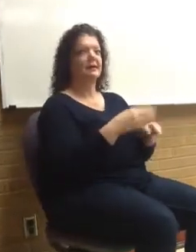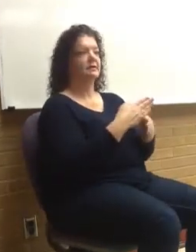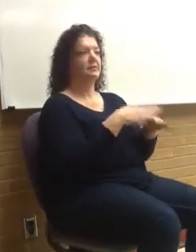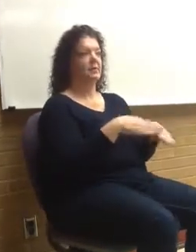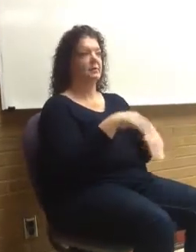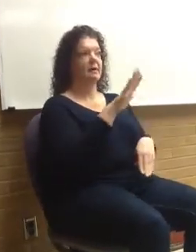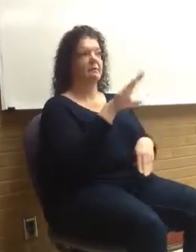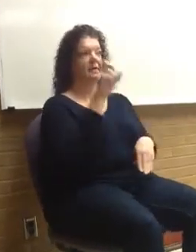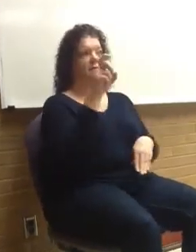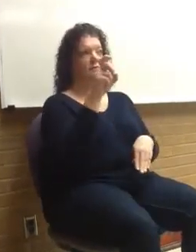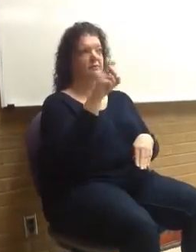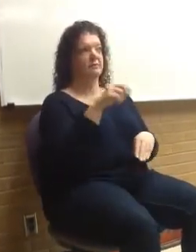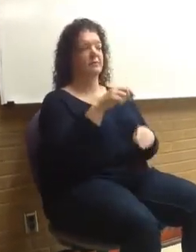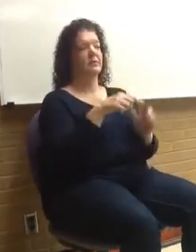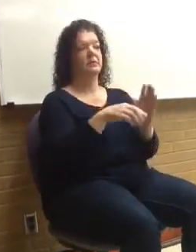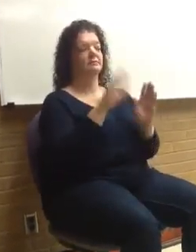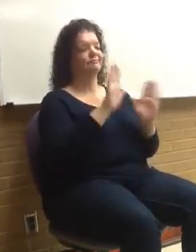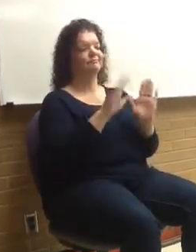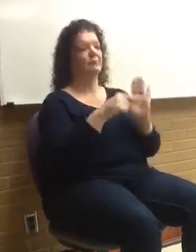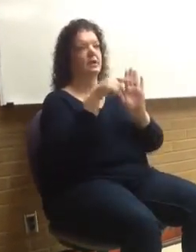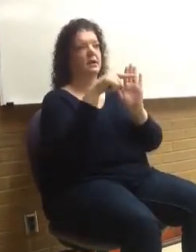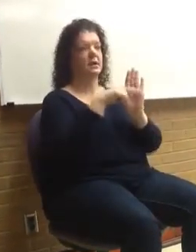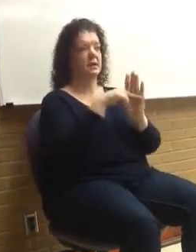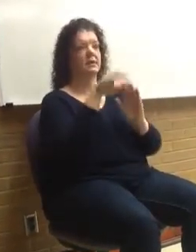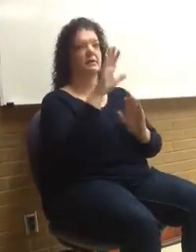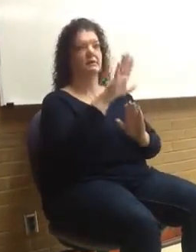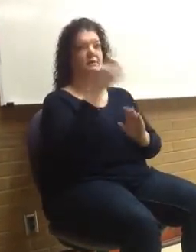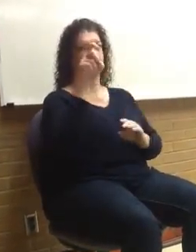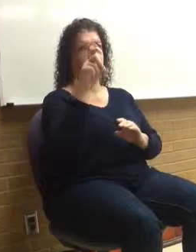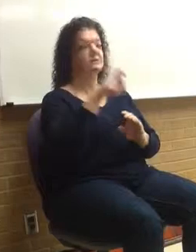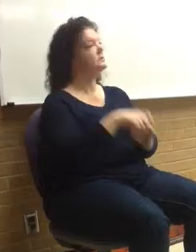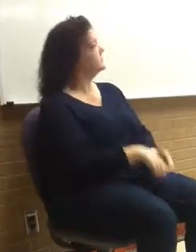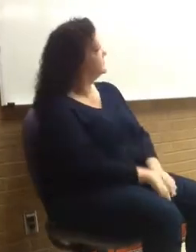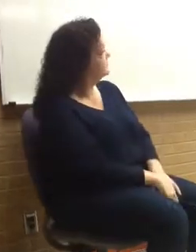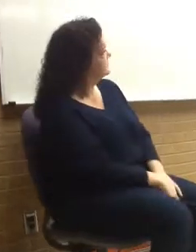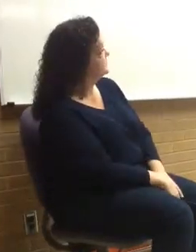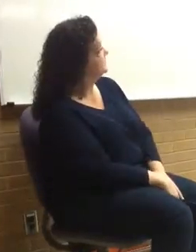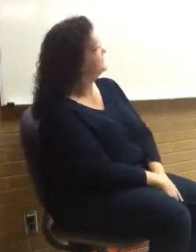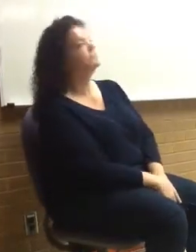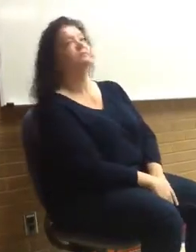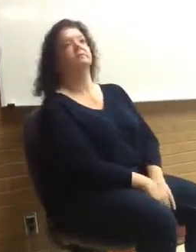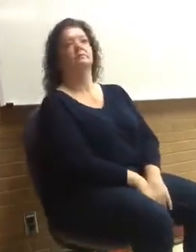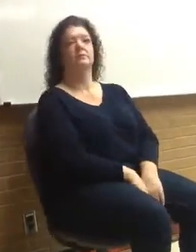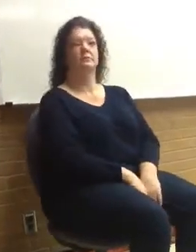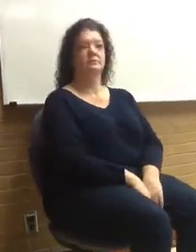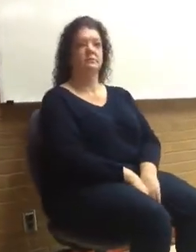5x, negative 5x, sorry. Negative. Like this? Mm-hmm. Okay. Are you all watching?